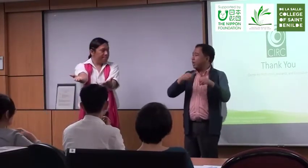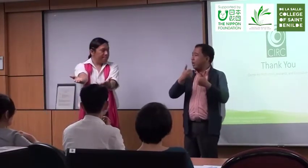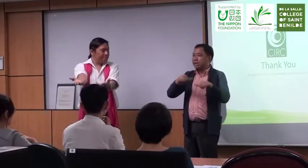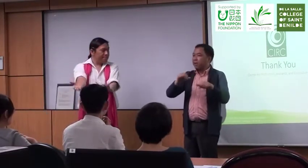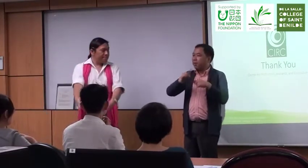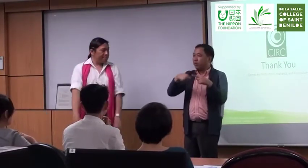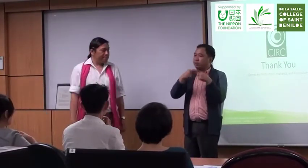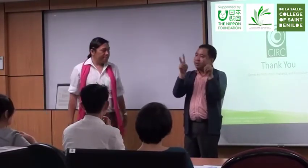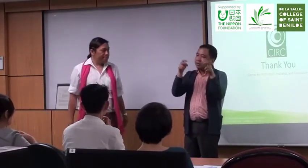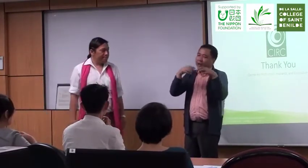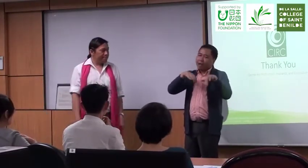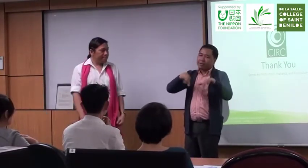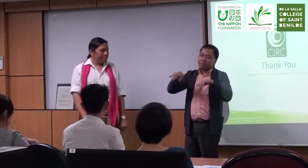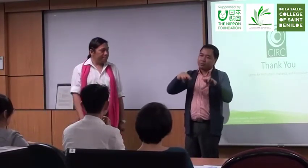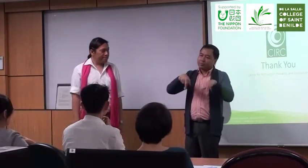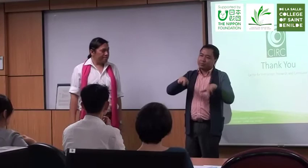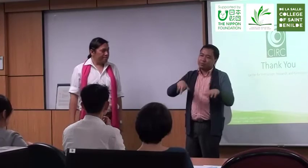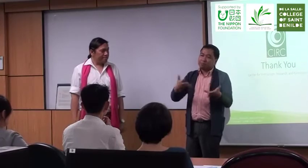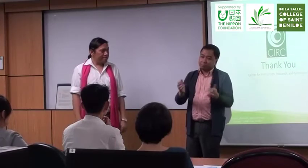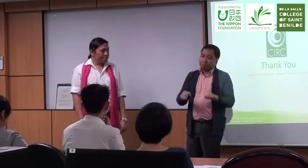research.